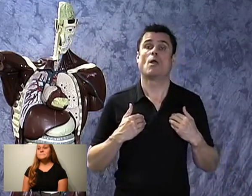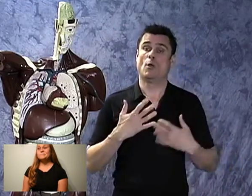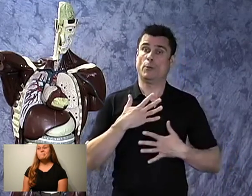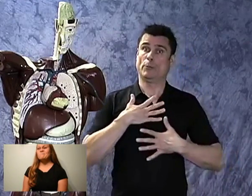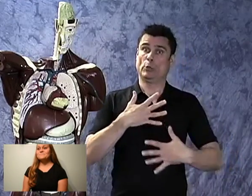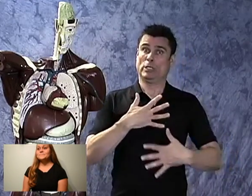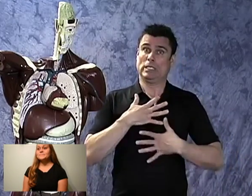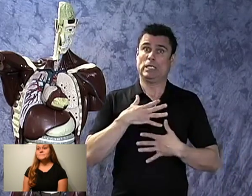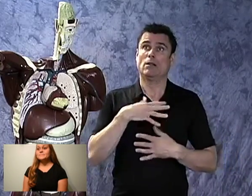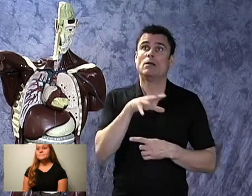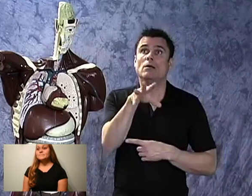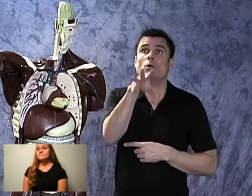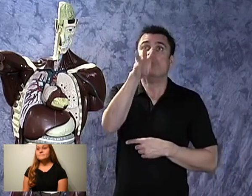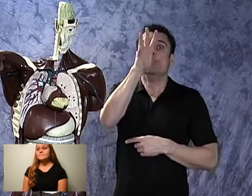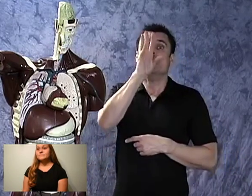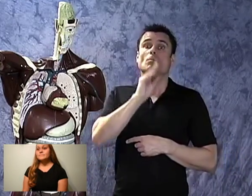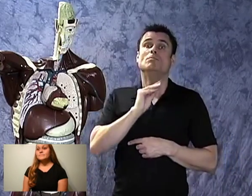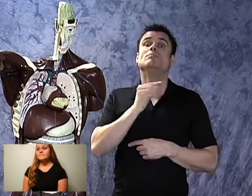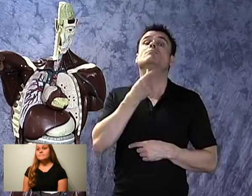heart.